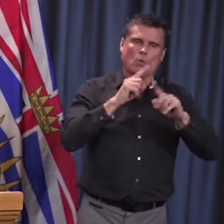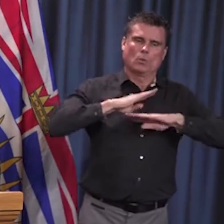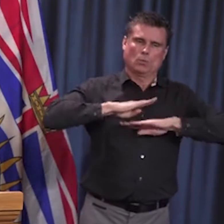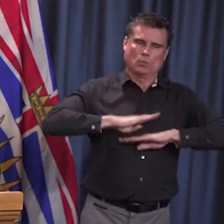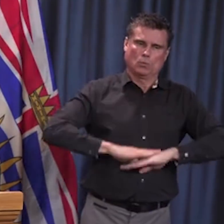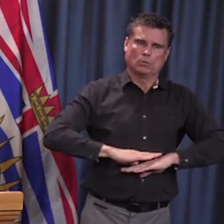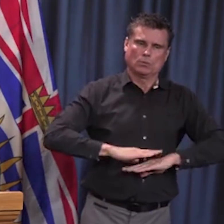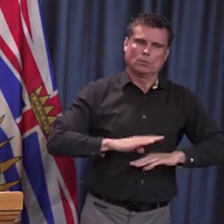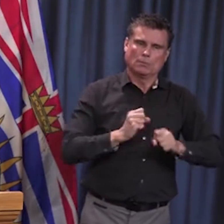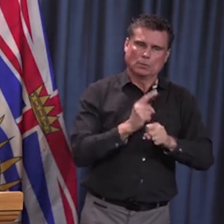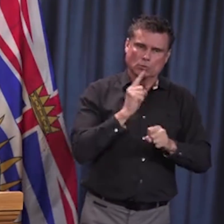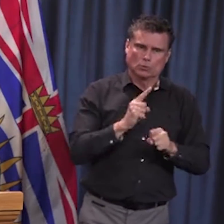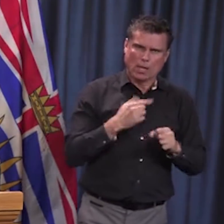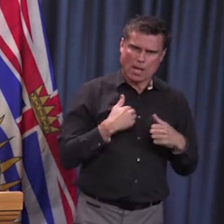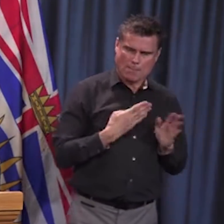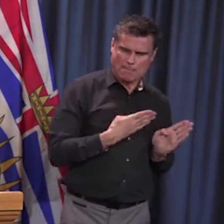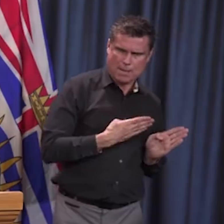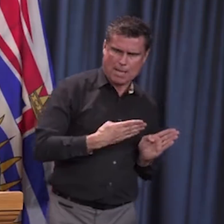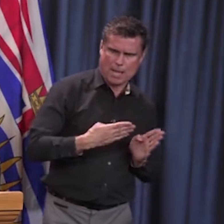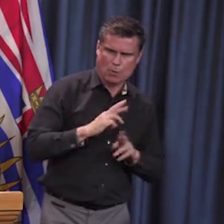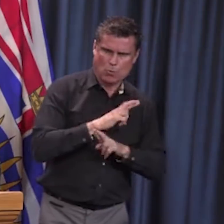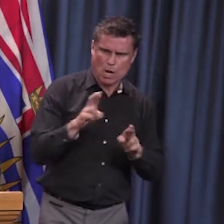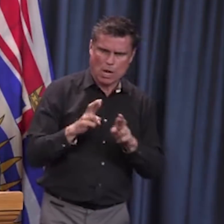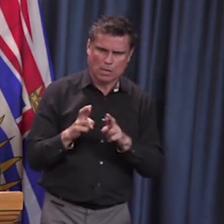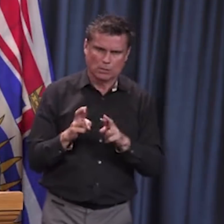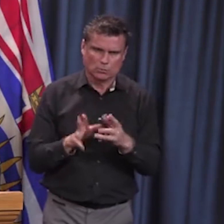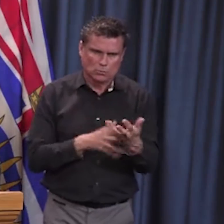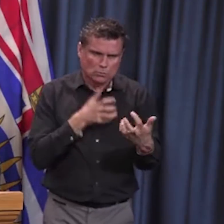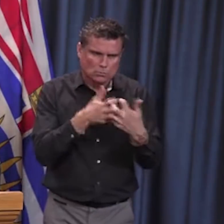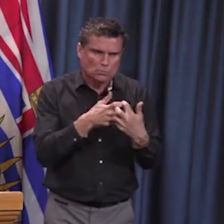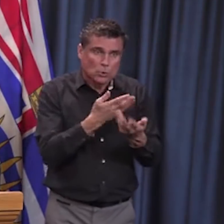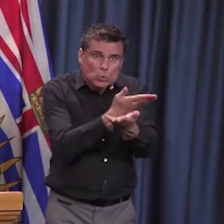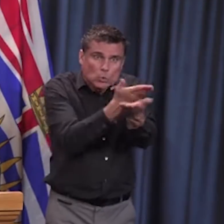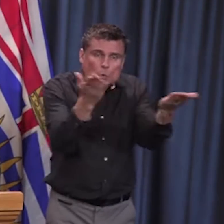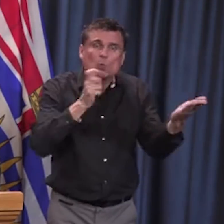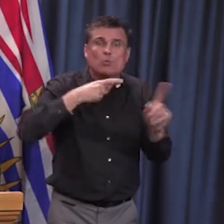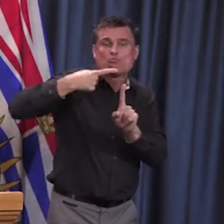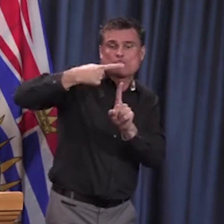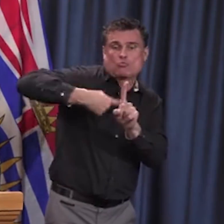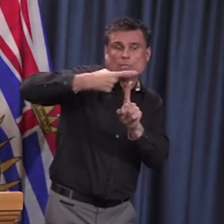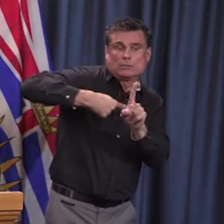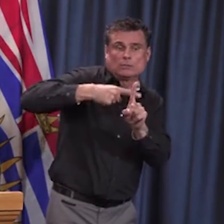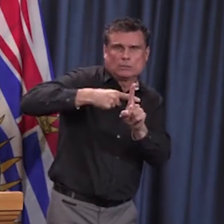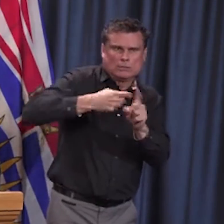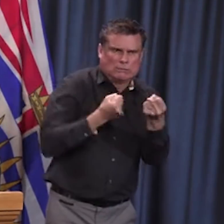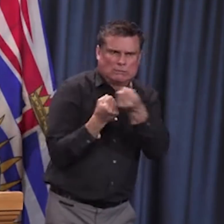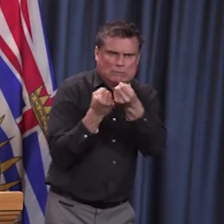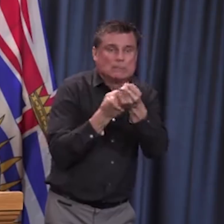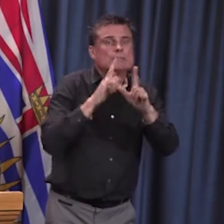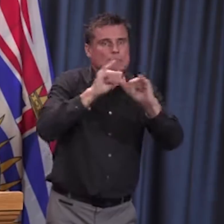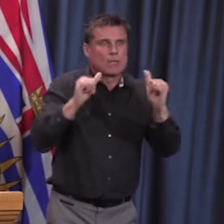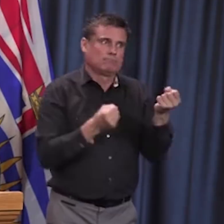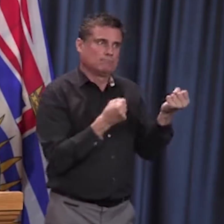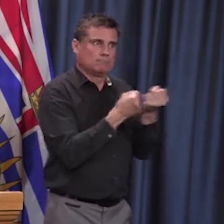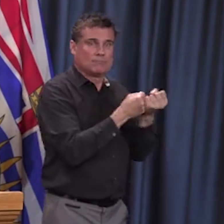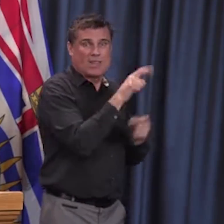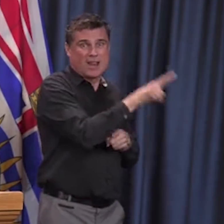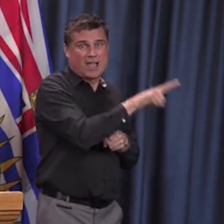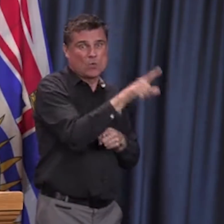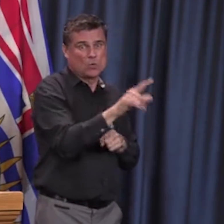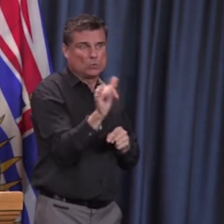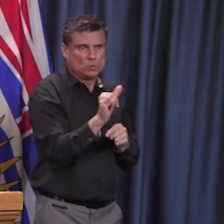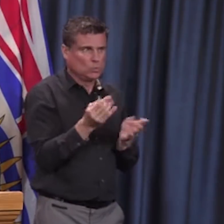to landlords. If there is relief on mortgages for landlords, that should then translate into relief